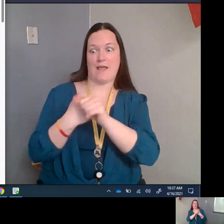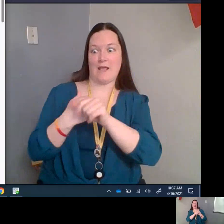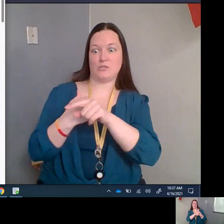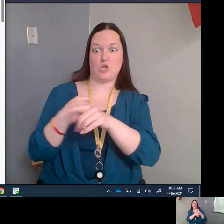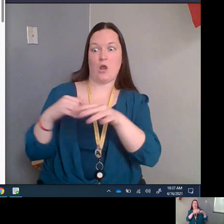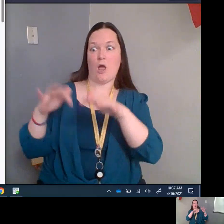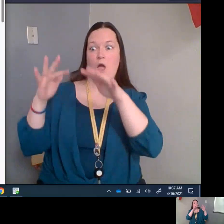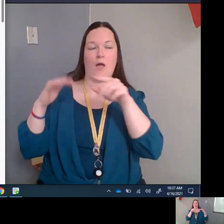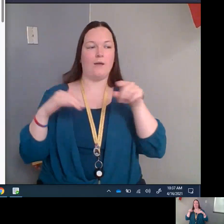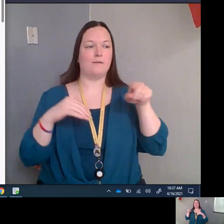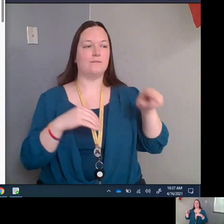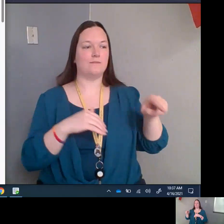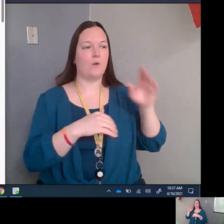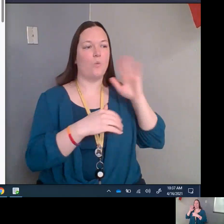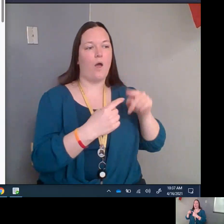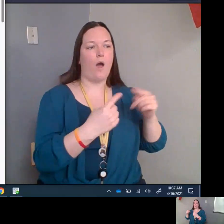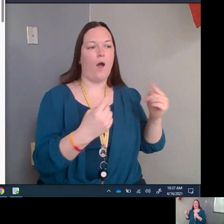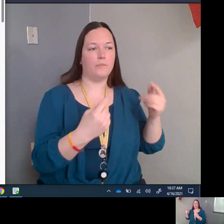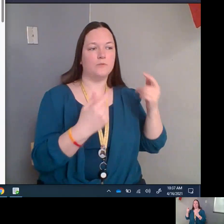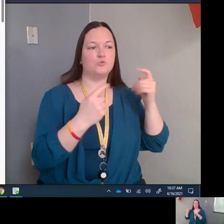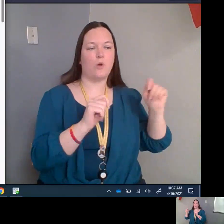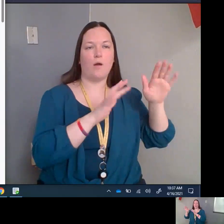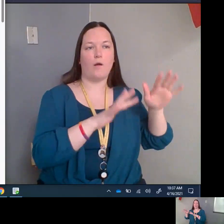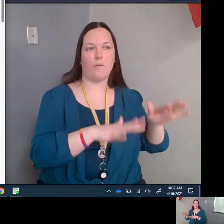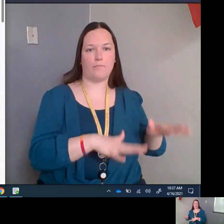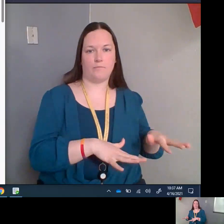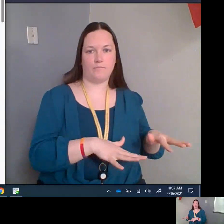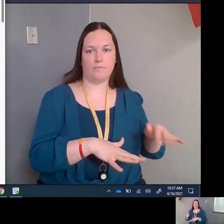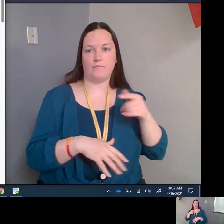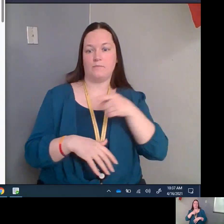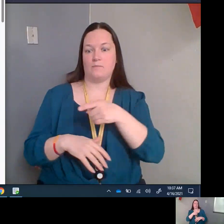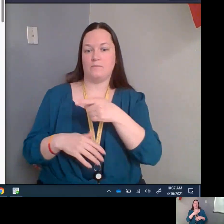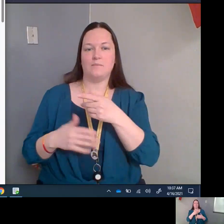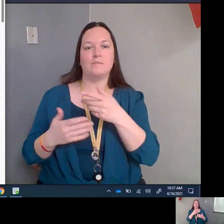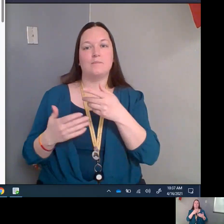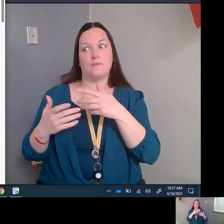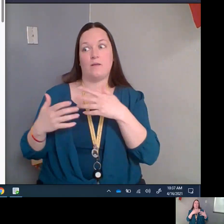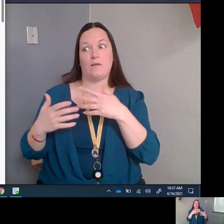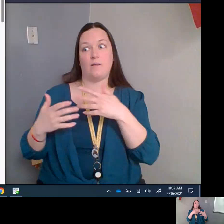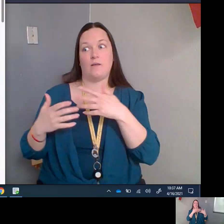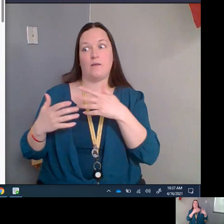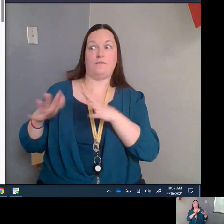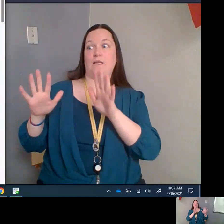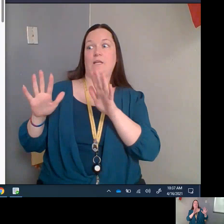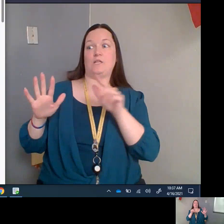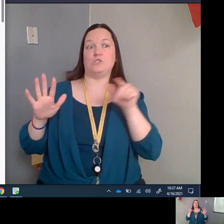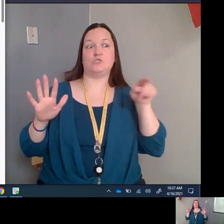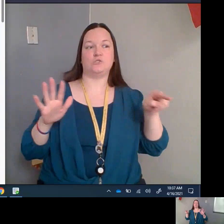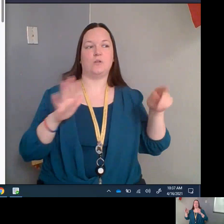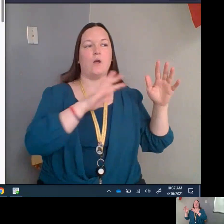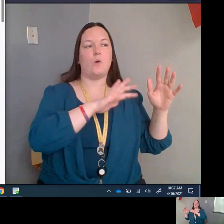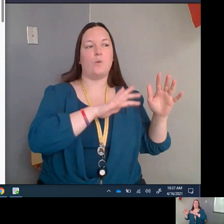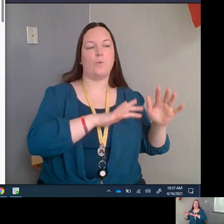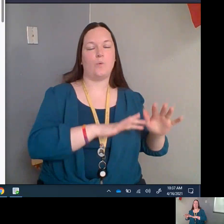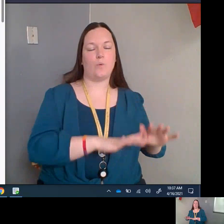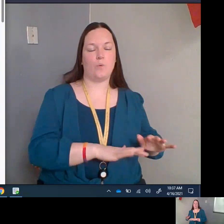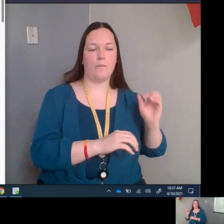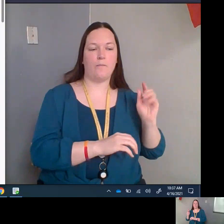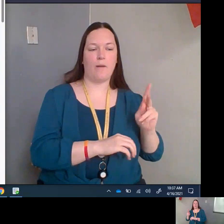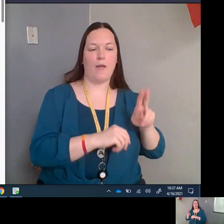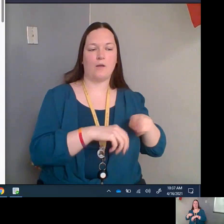whether real or imagined. Once the threat is gone, the parasympathetic brings all the systems of the